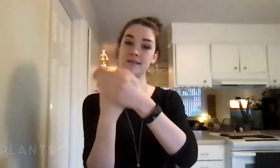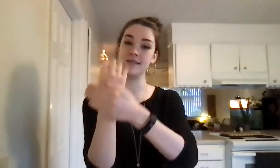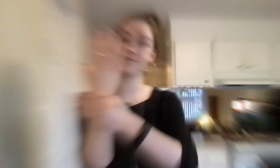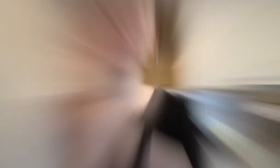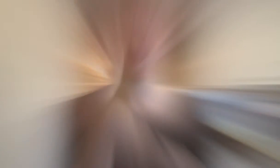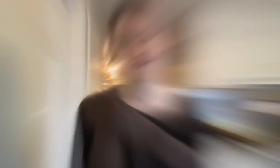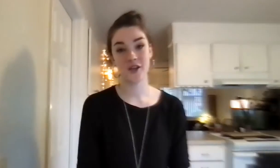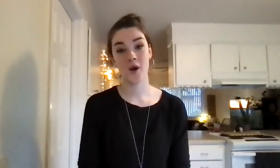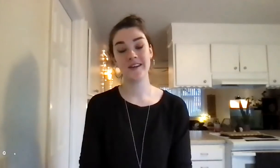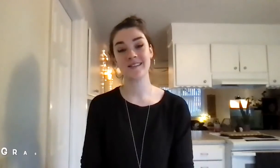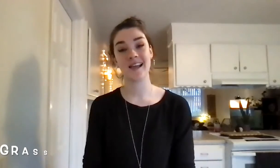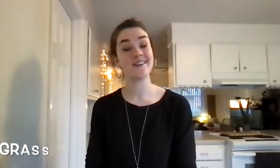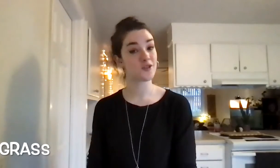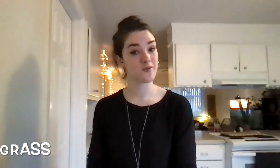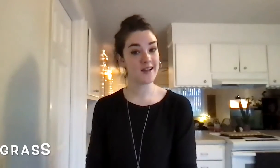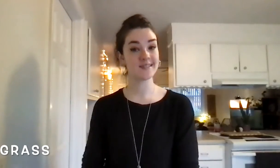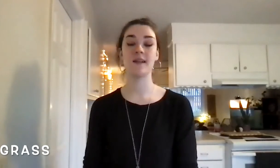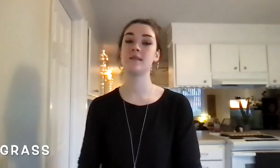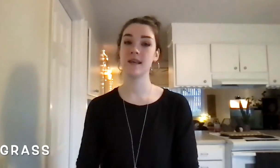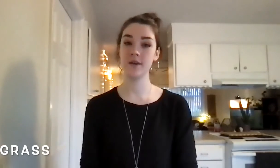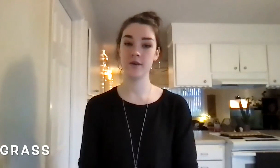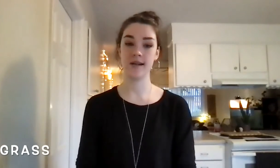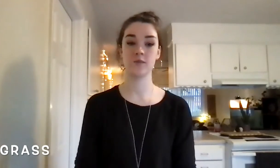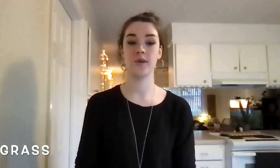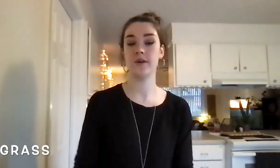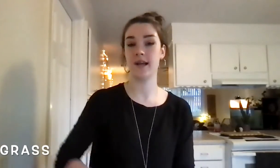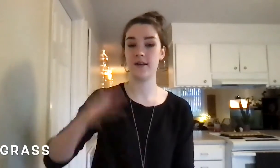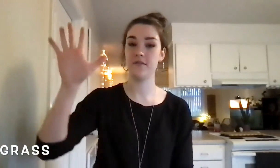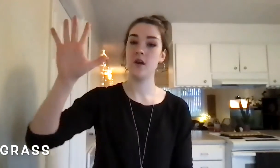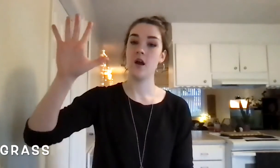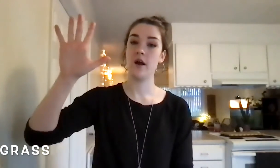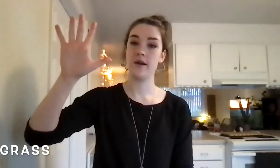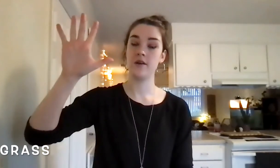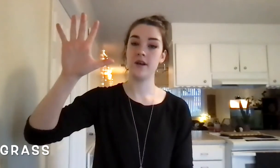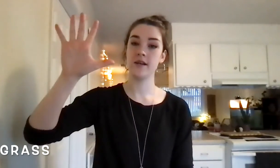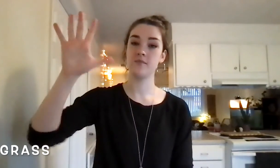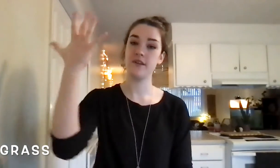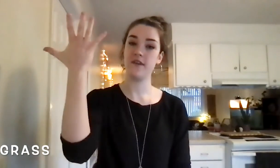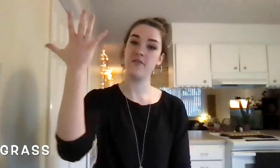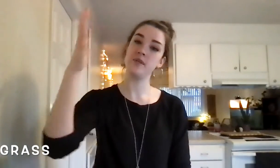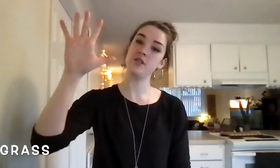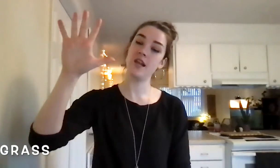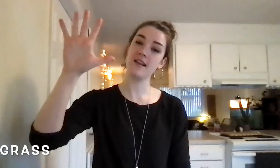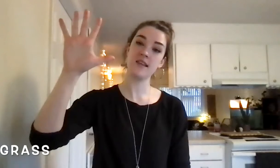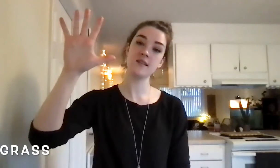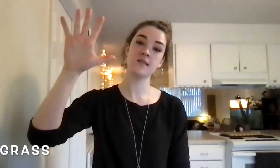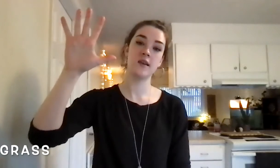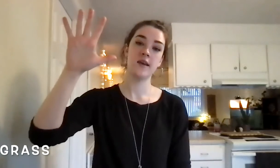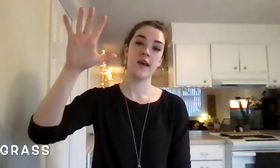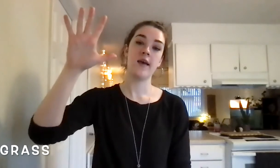Plants. So our next sign is grass, and to sign grass, we are going to have our hand in our nice big 5 position like this.